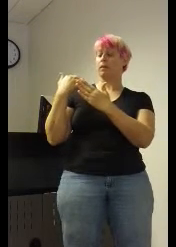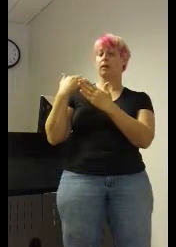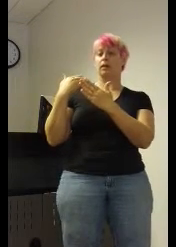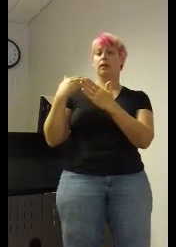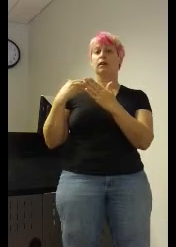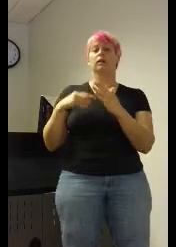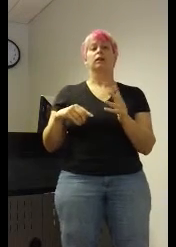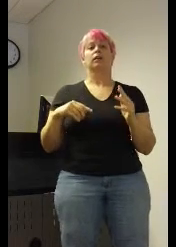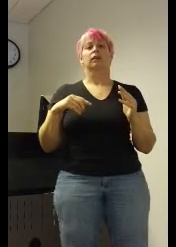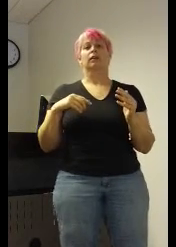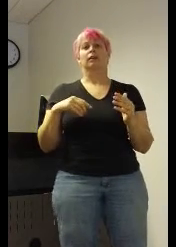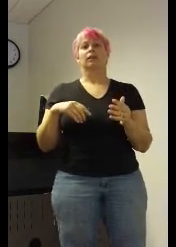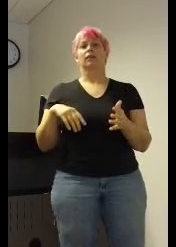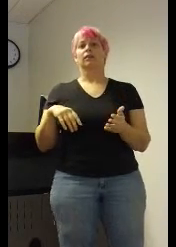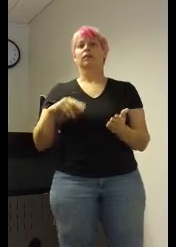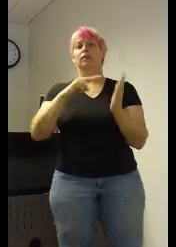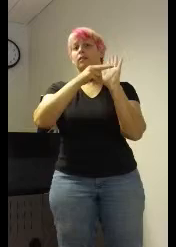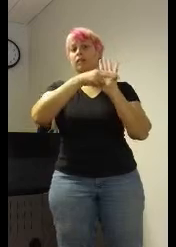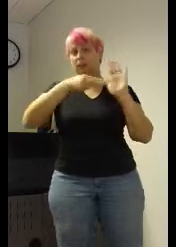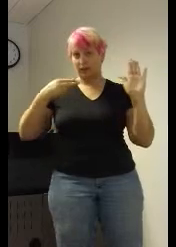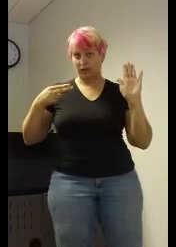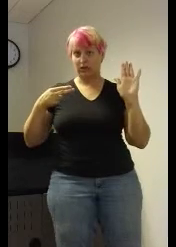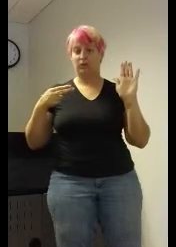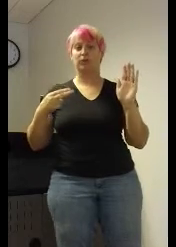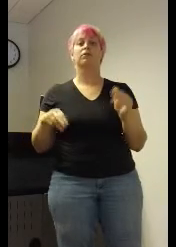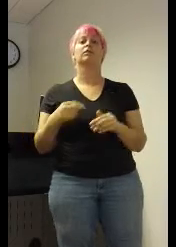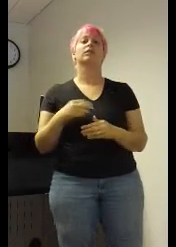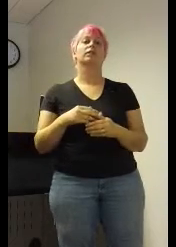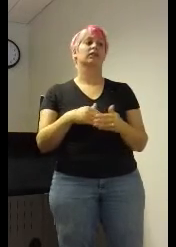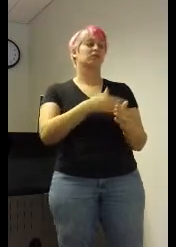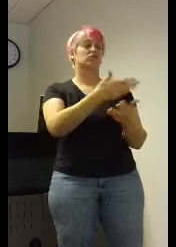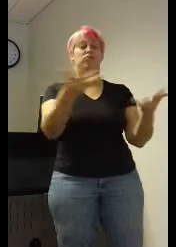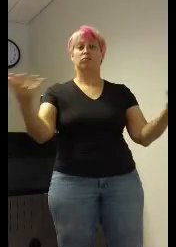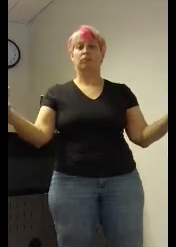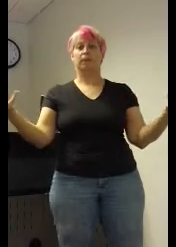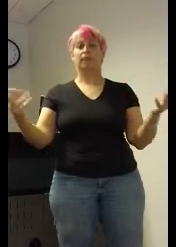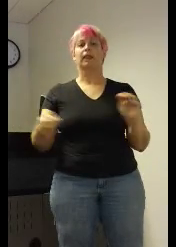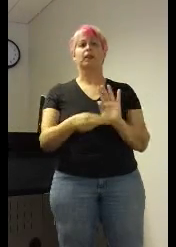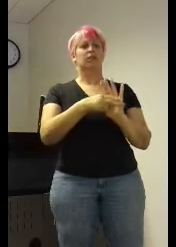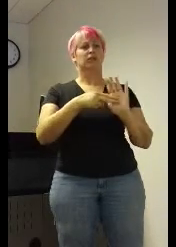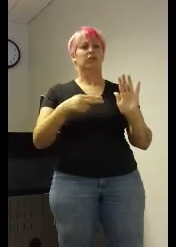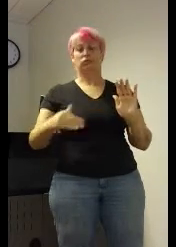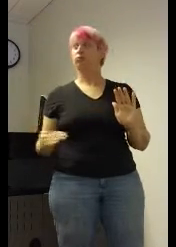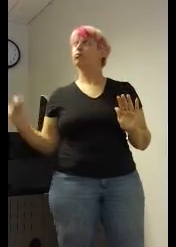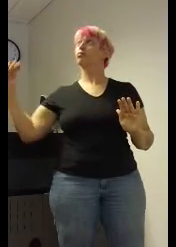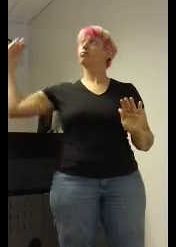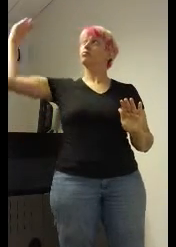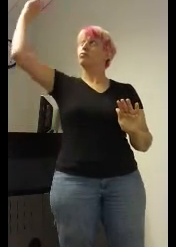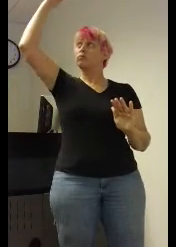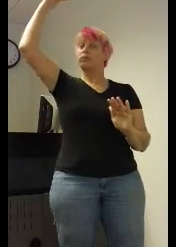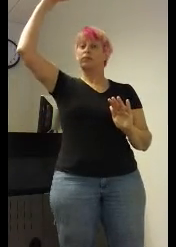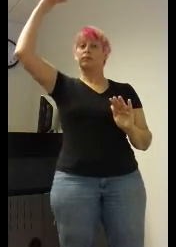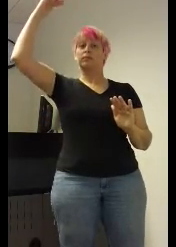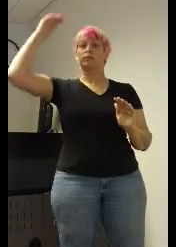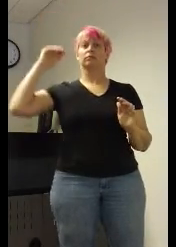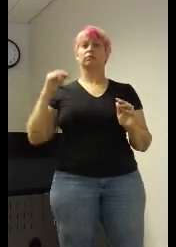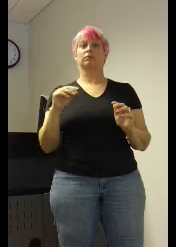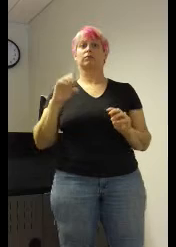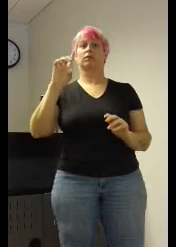parents. My sister's got it. She was diagnosed as an adult. She has dyslexia and